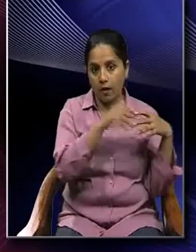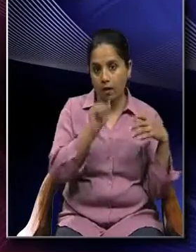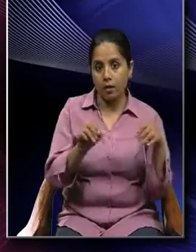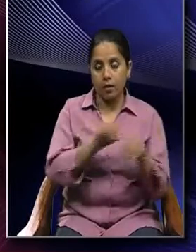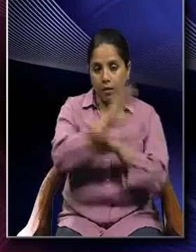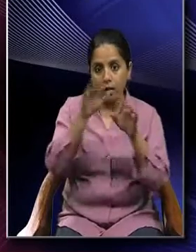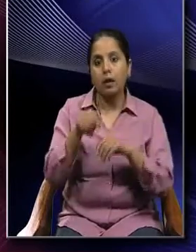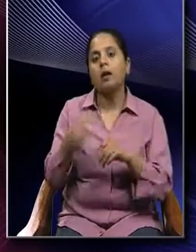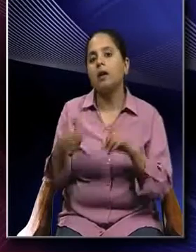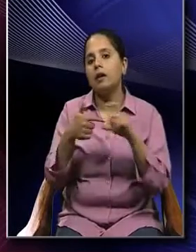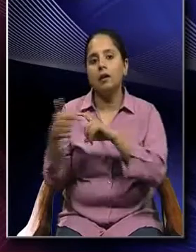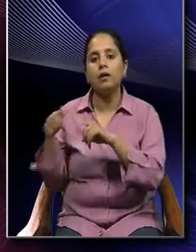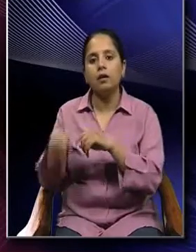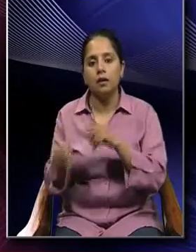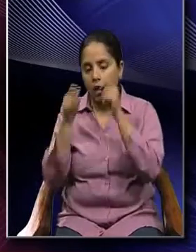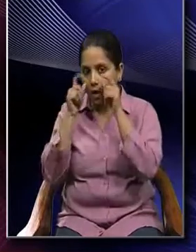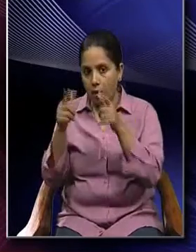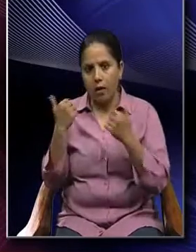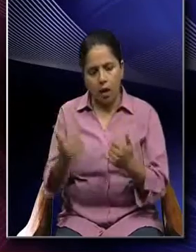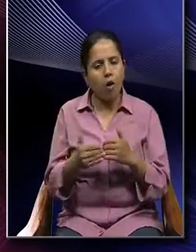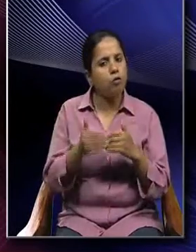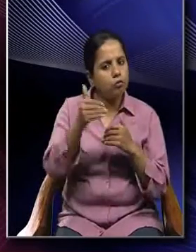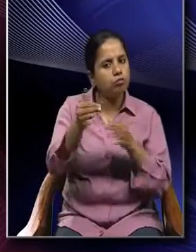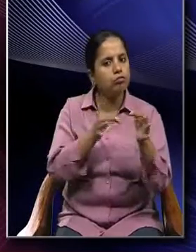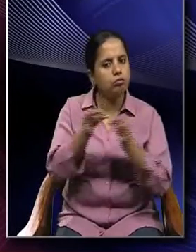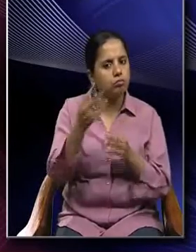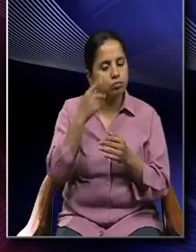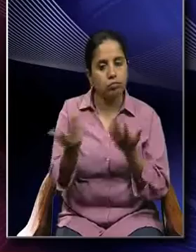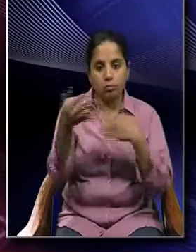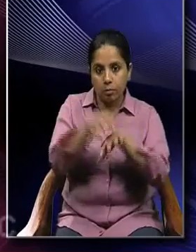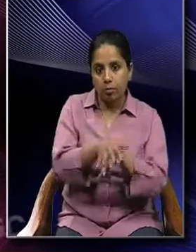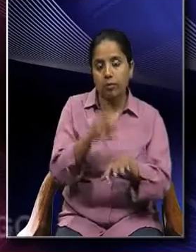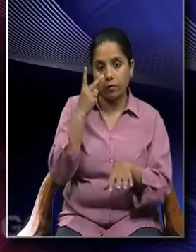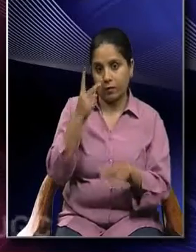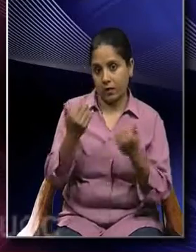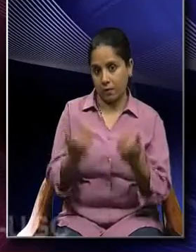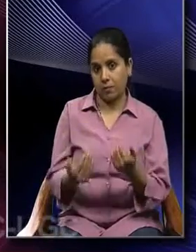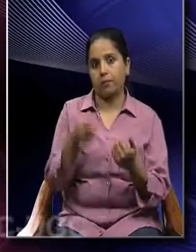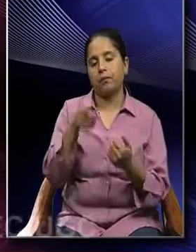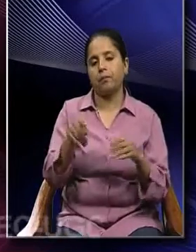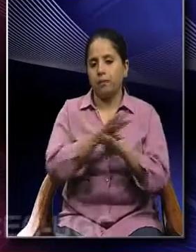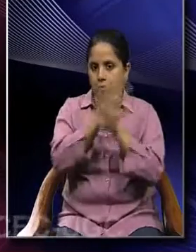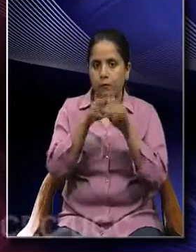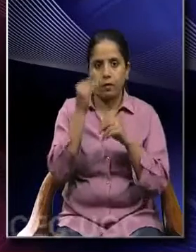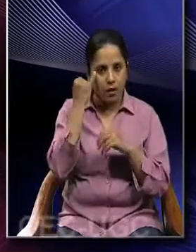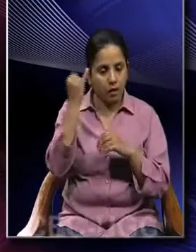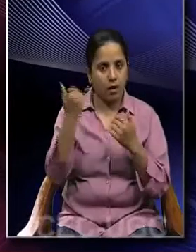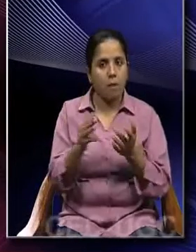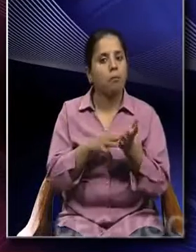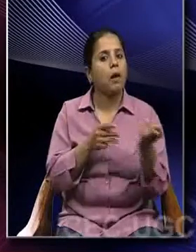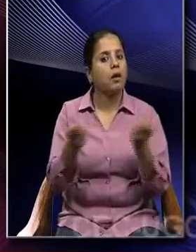Eastern Awakening, let us proceed further with the implication of this entire idea for